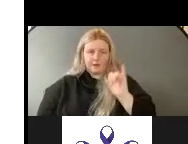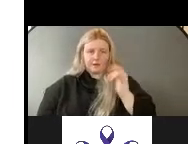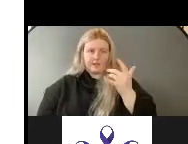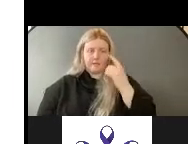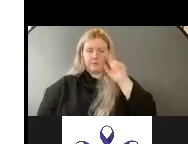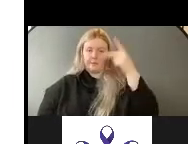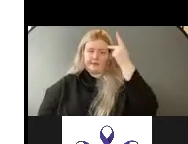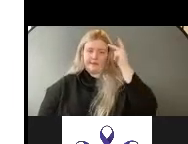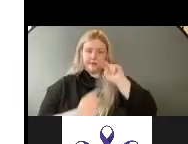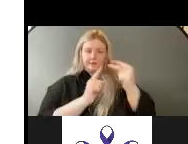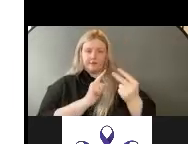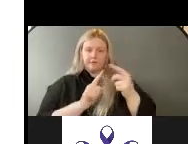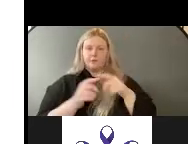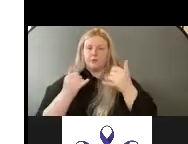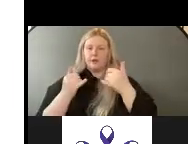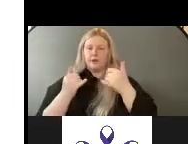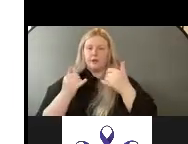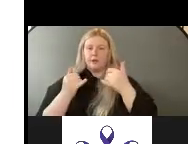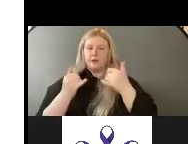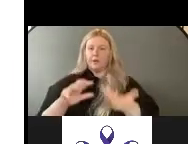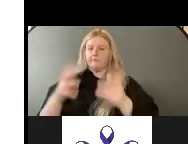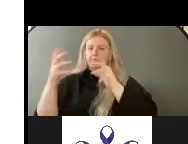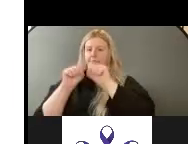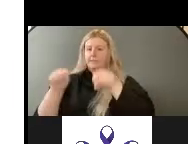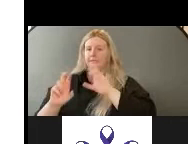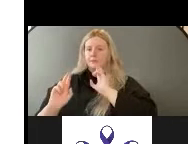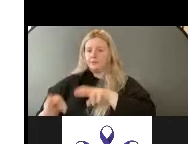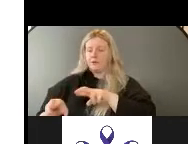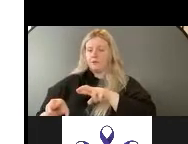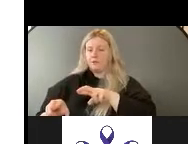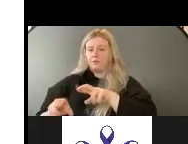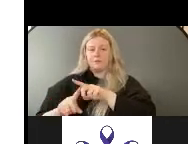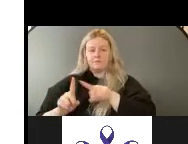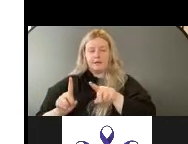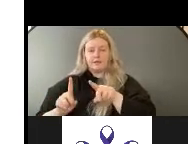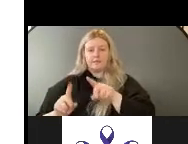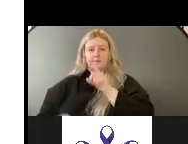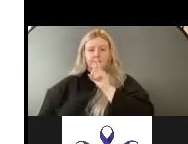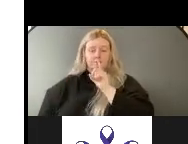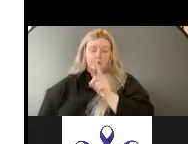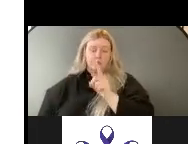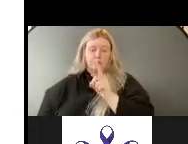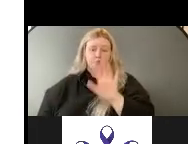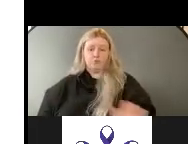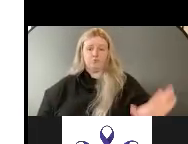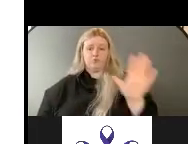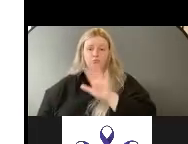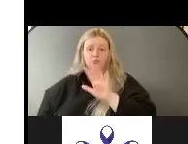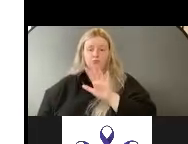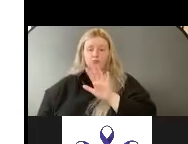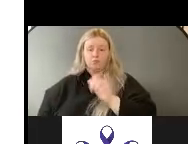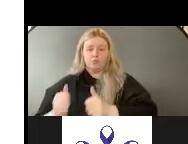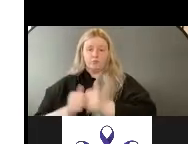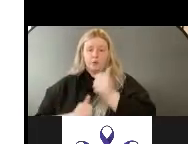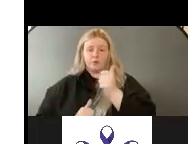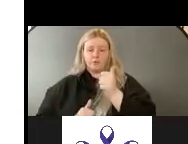have is a crisis-oriented response system. I think this is true across most of our complex social issues,